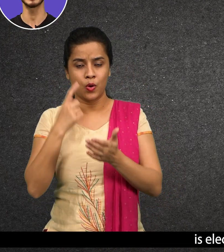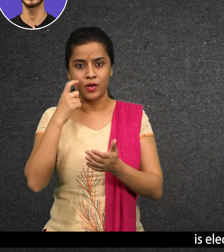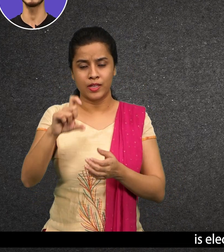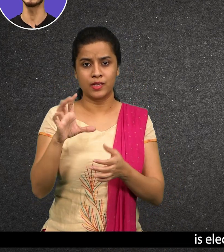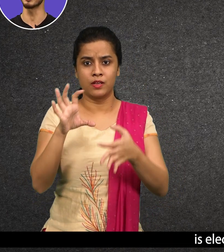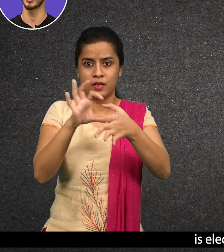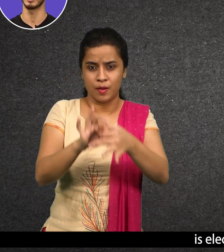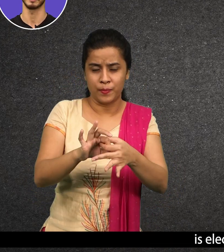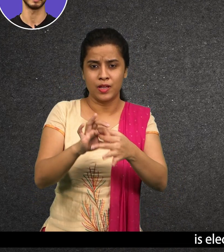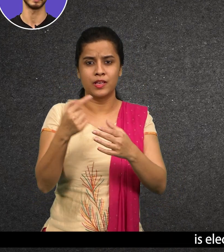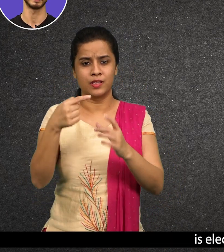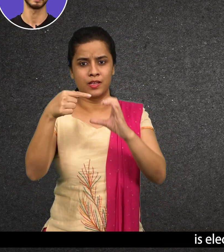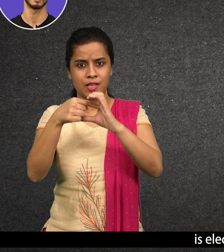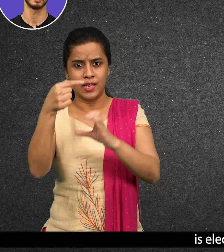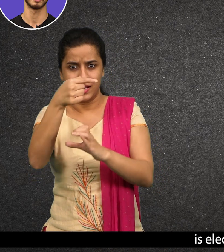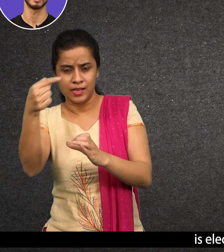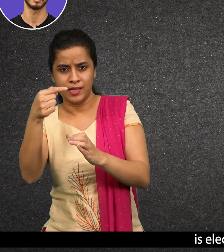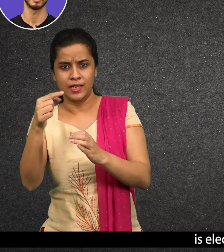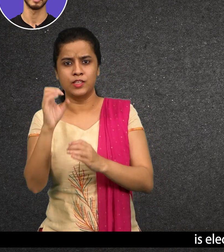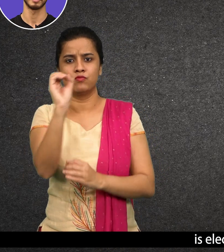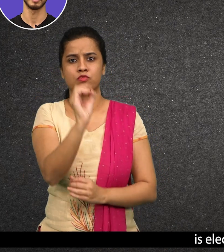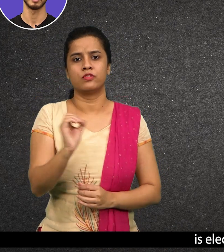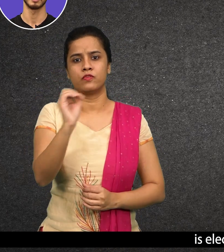is electrically neutral.